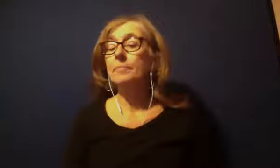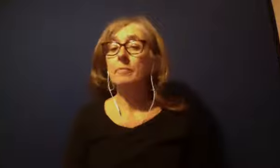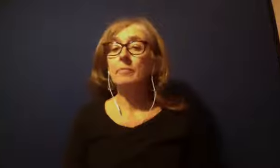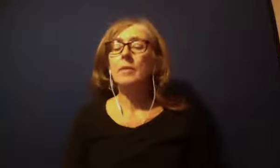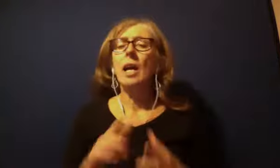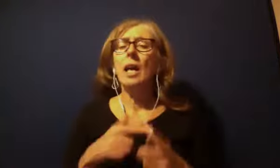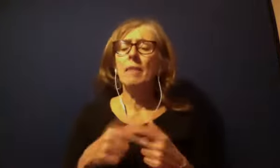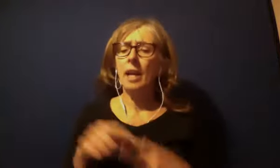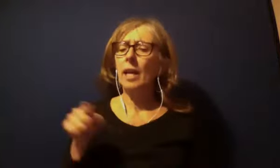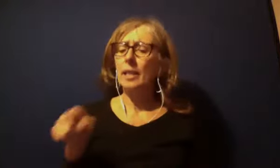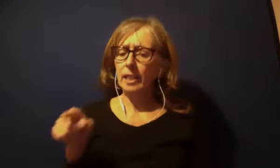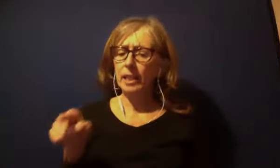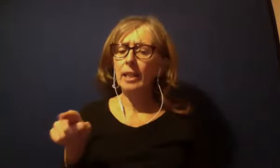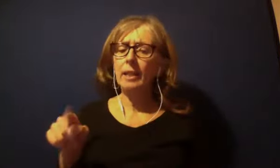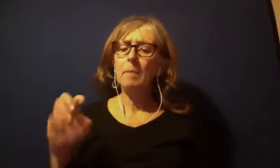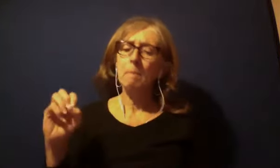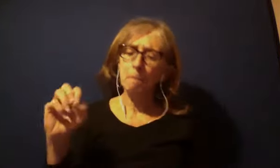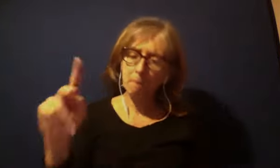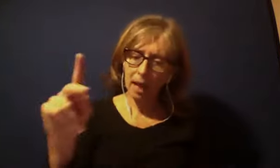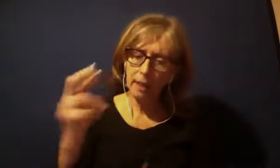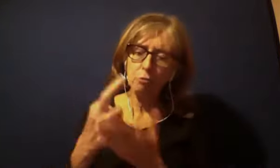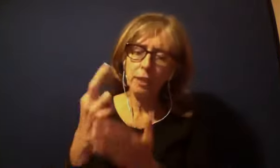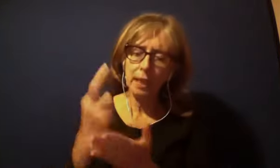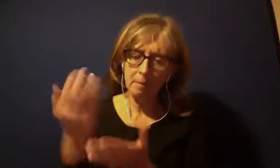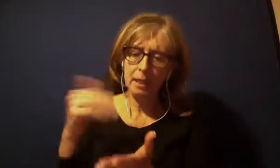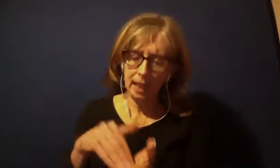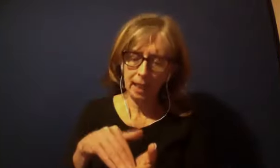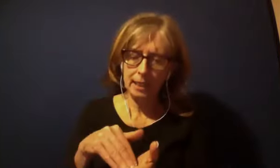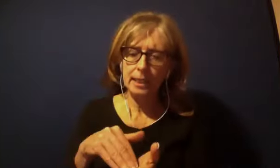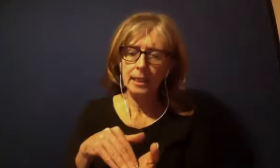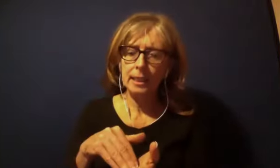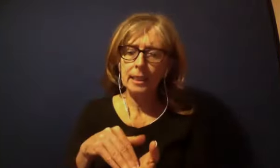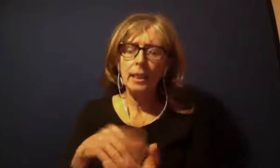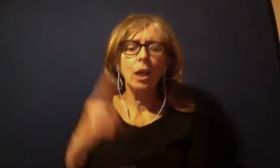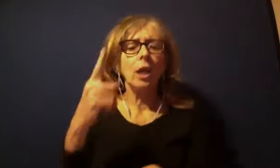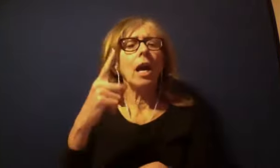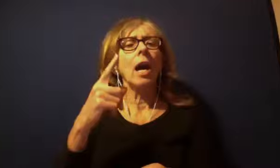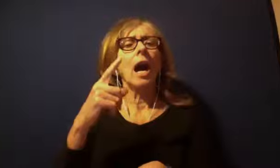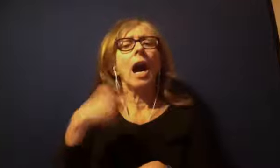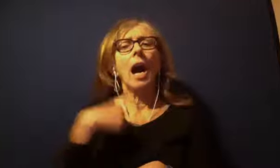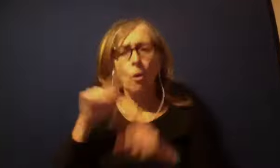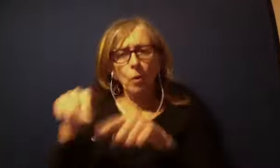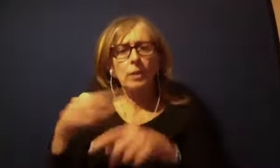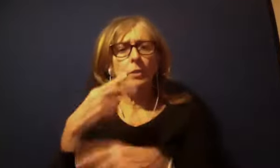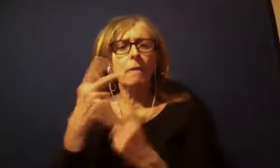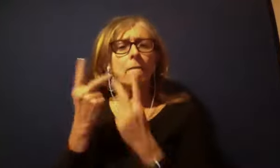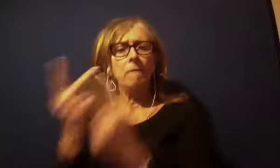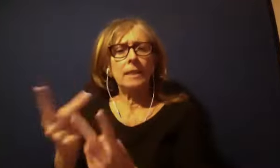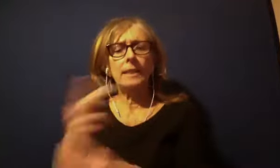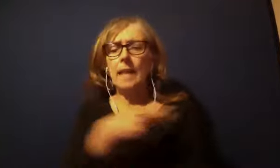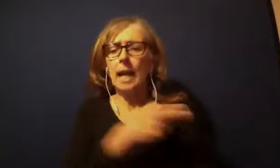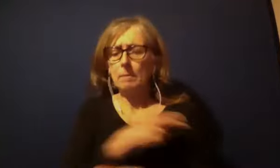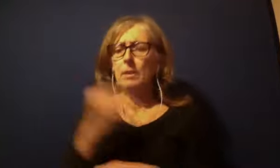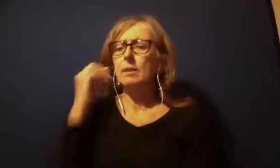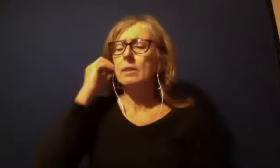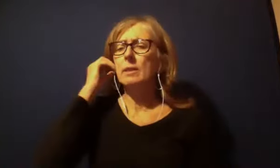rehab down the coast, and whilst I was in the middle of sitting with him in the hospital, another couple of people turned up, and I think it was a